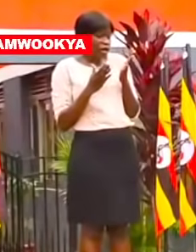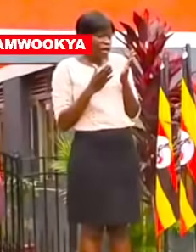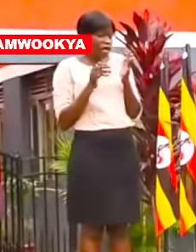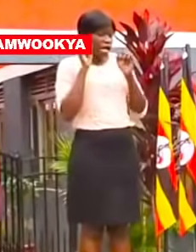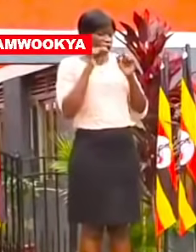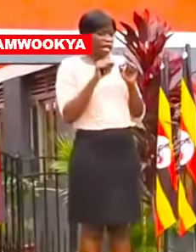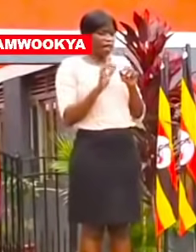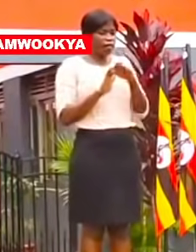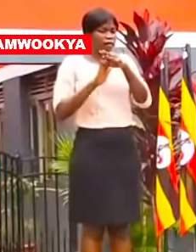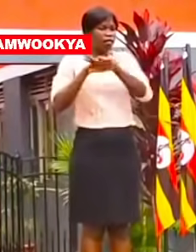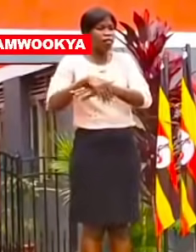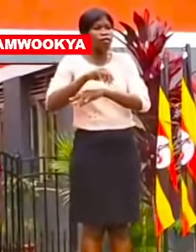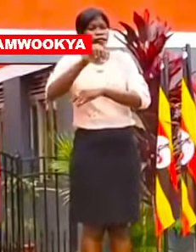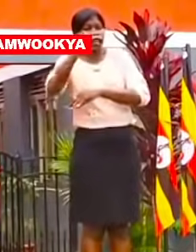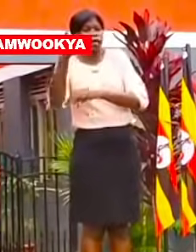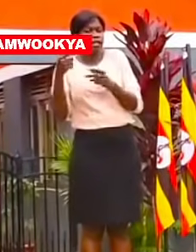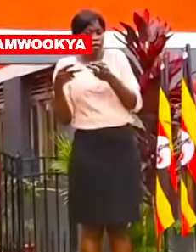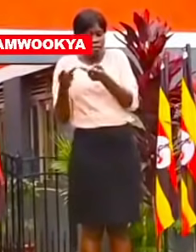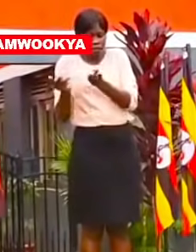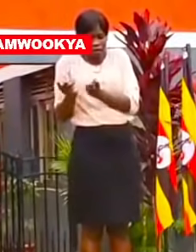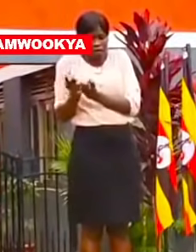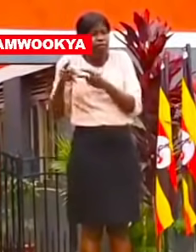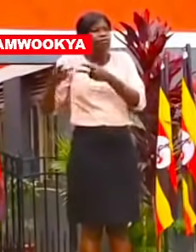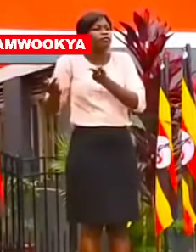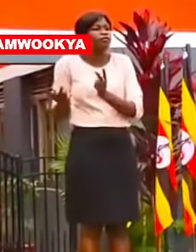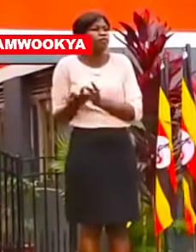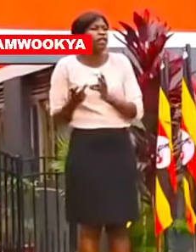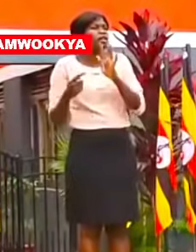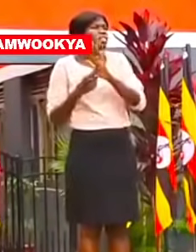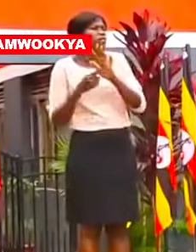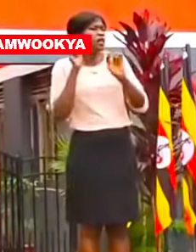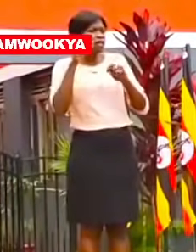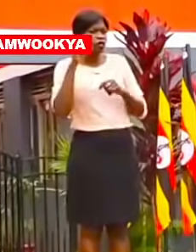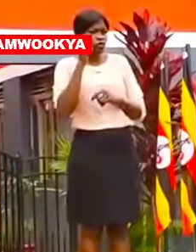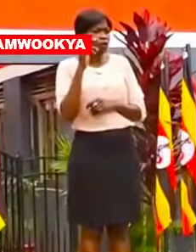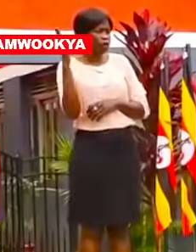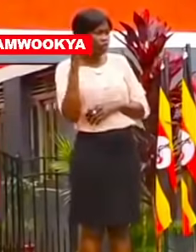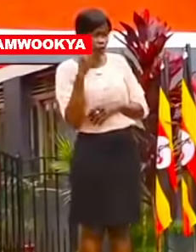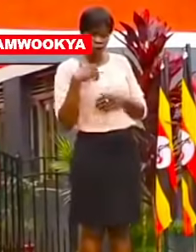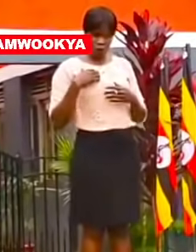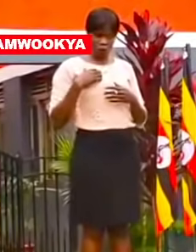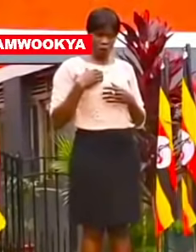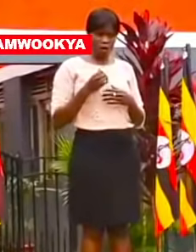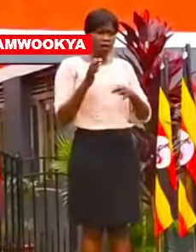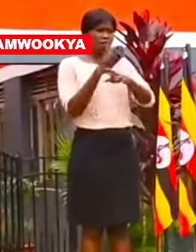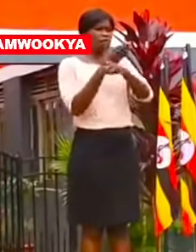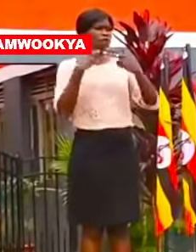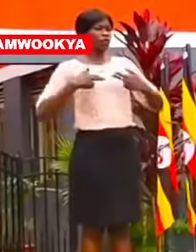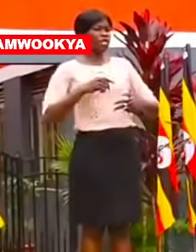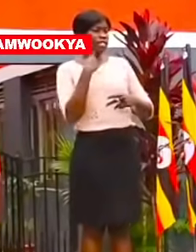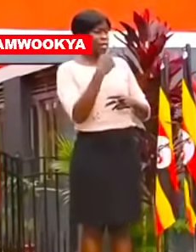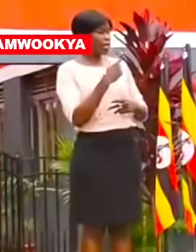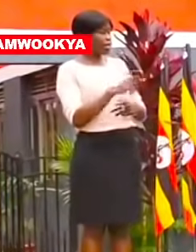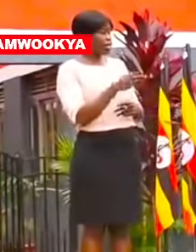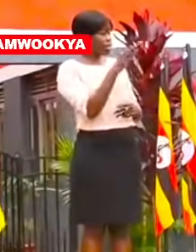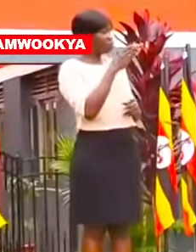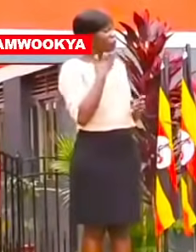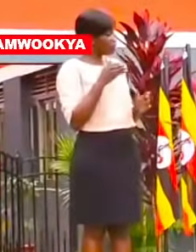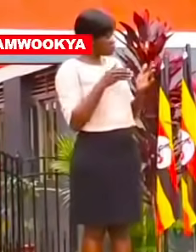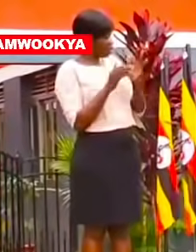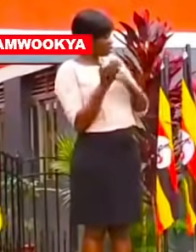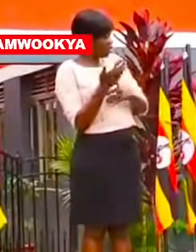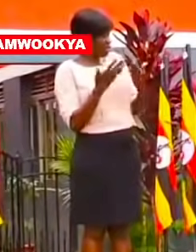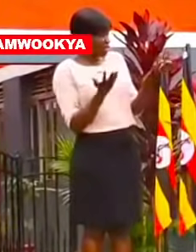kukka ne mu bifo ebirala. Mujja kuba muli awo muwulire Minisitule y'ebyobulamu egambe nti kakati okufuna obujjanjabi mu ddwaliro